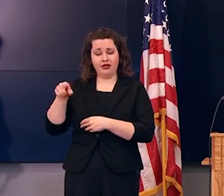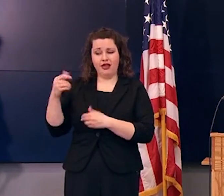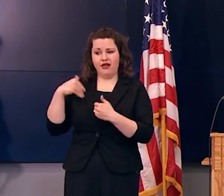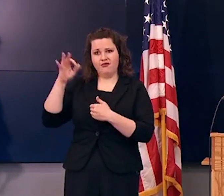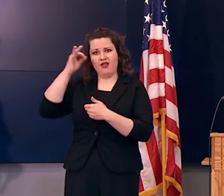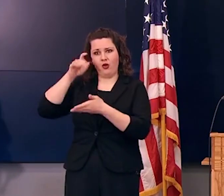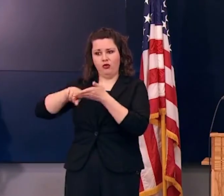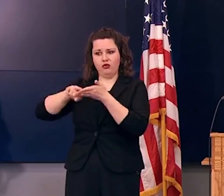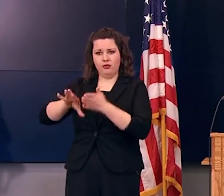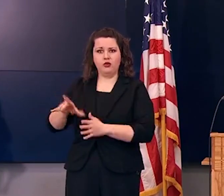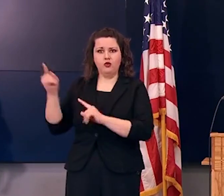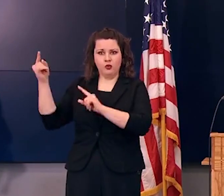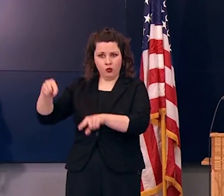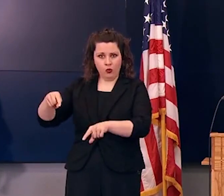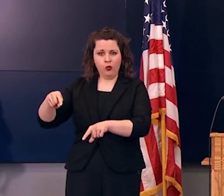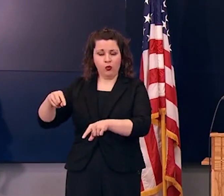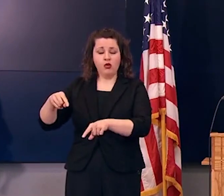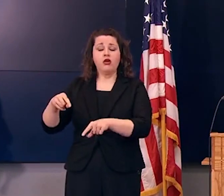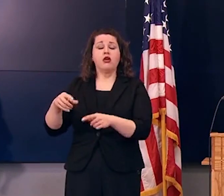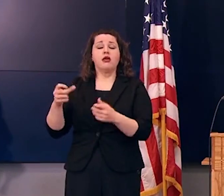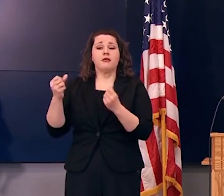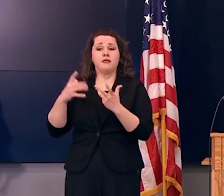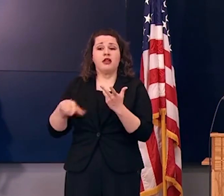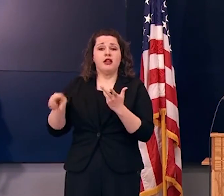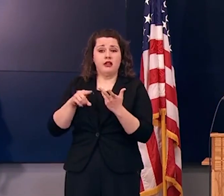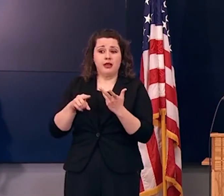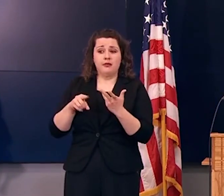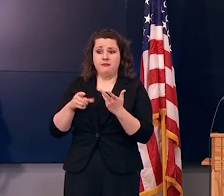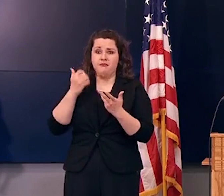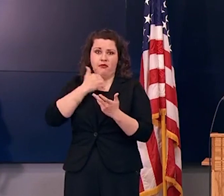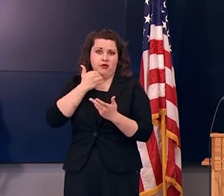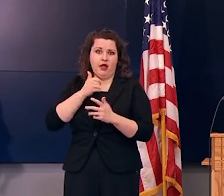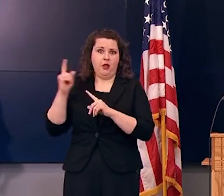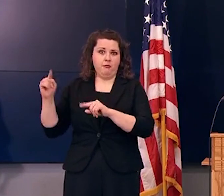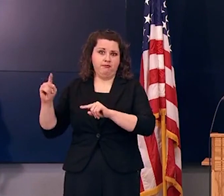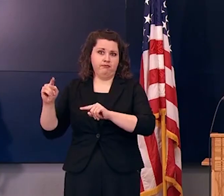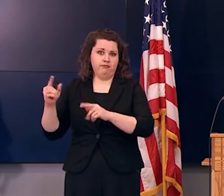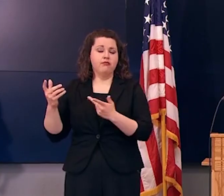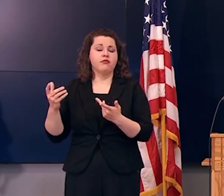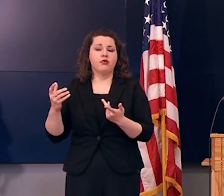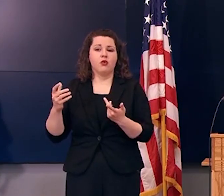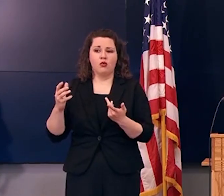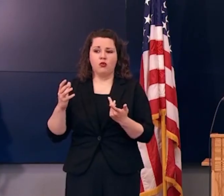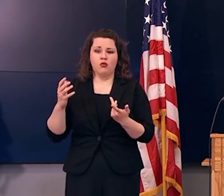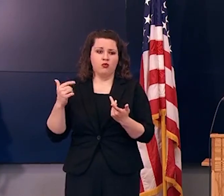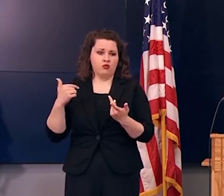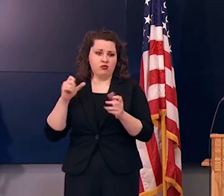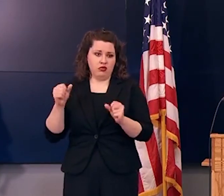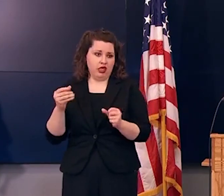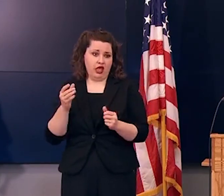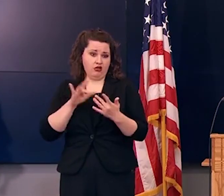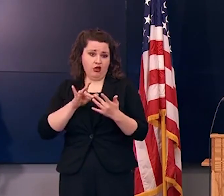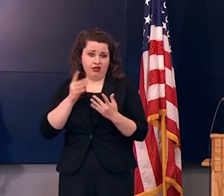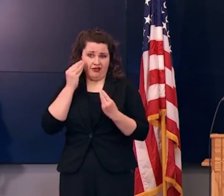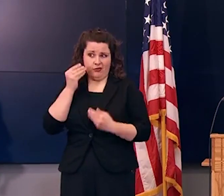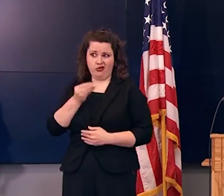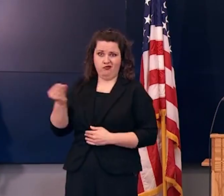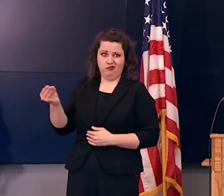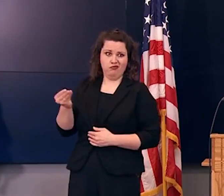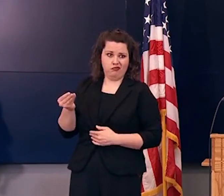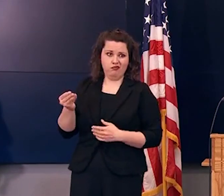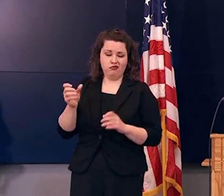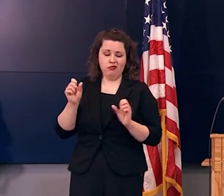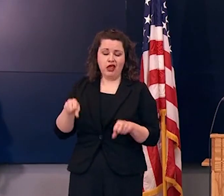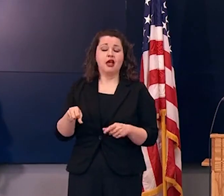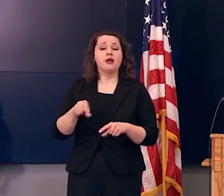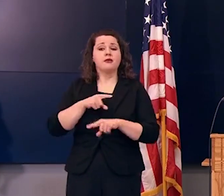inspectors that are on the site. Many of them are on site daily. So that would be we can get you the contact information for that, but